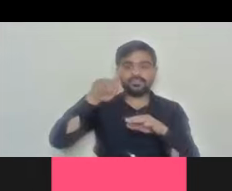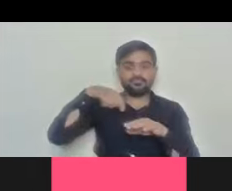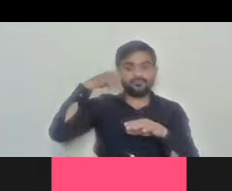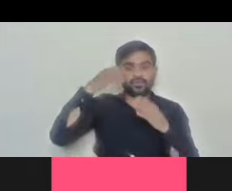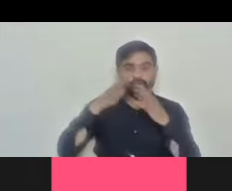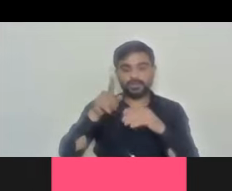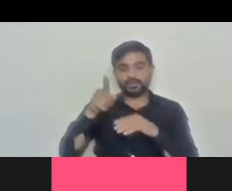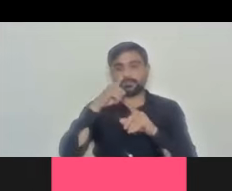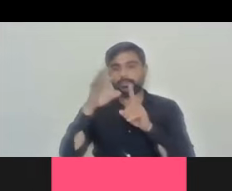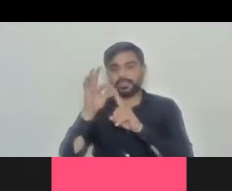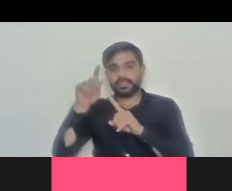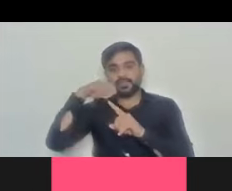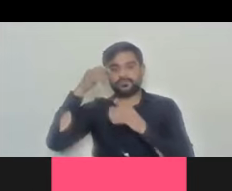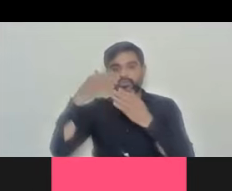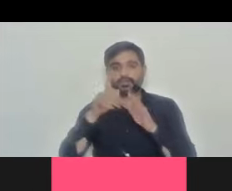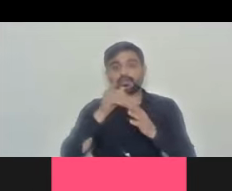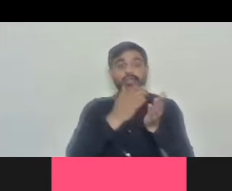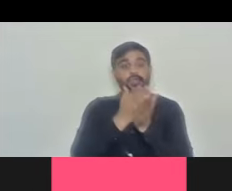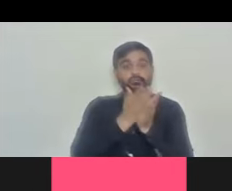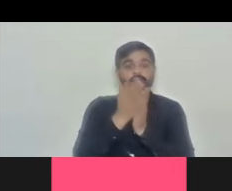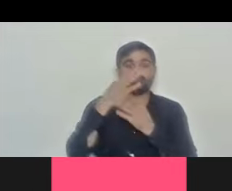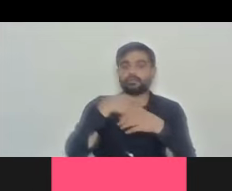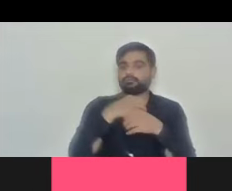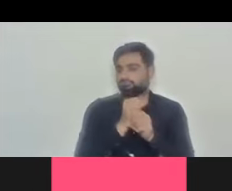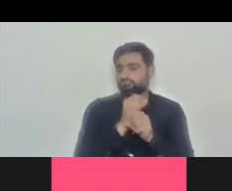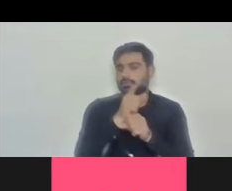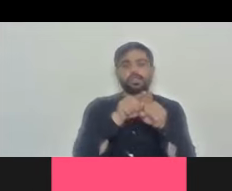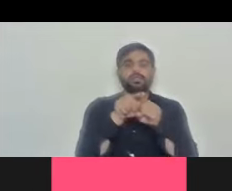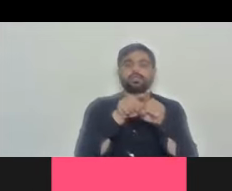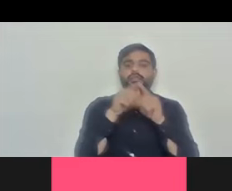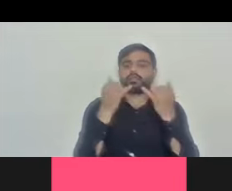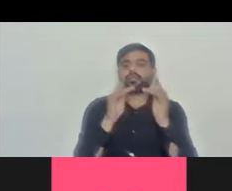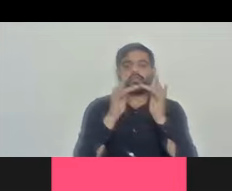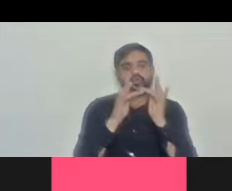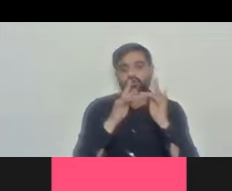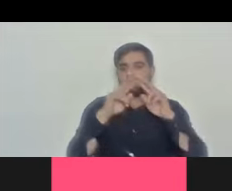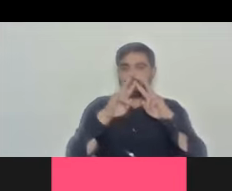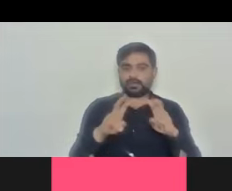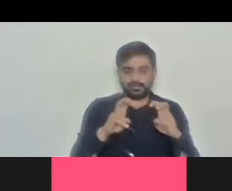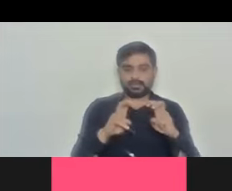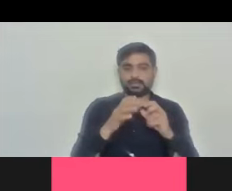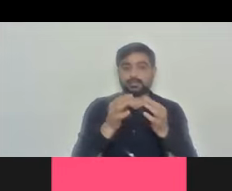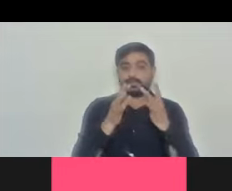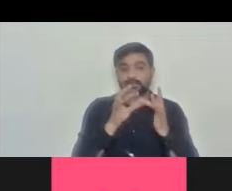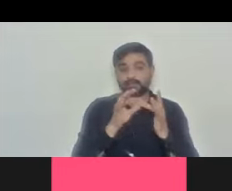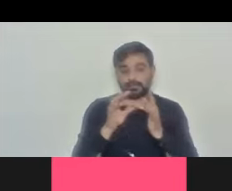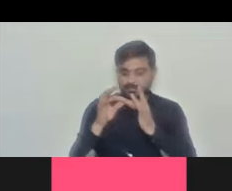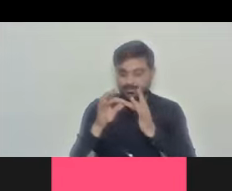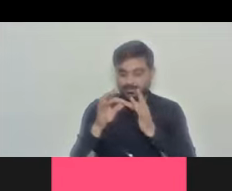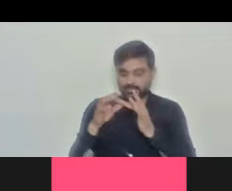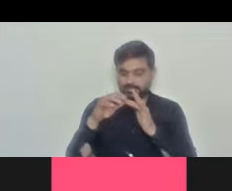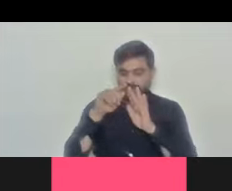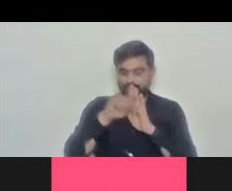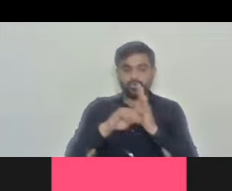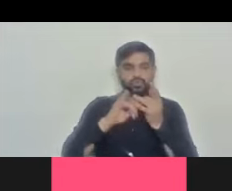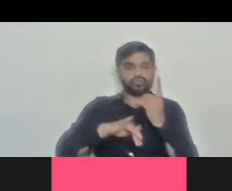are being developed. Newer methods that are coming up. For example, now online research is a thing, especially with the COVID situation. A lot